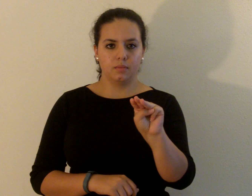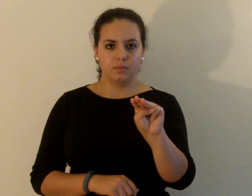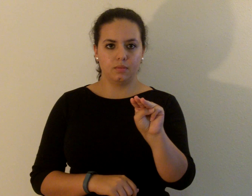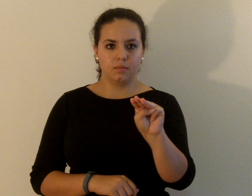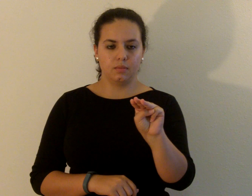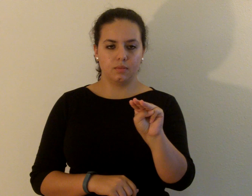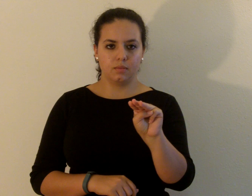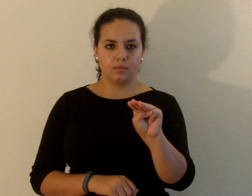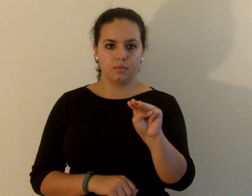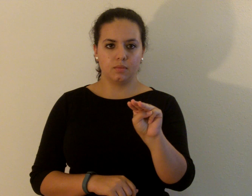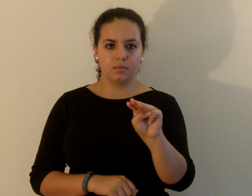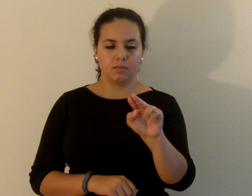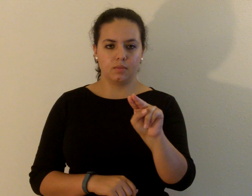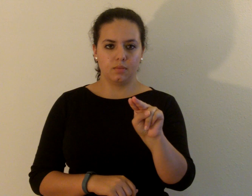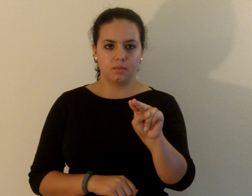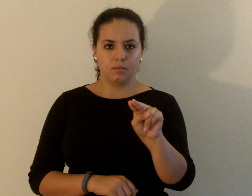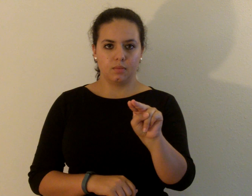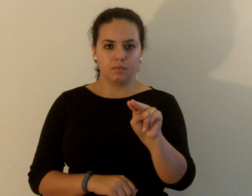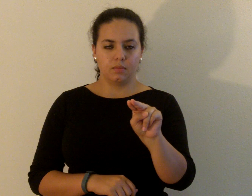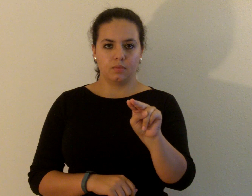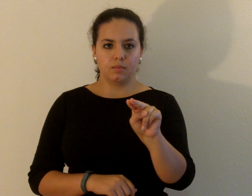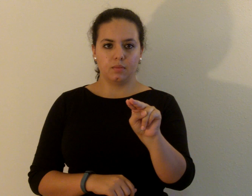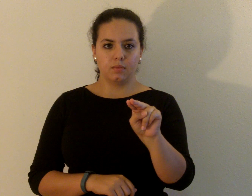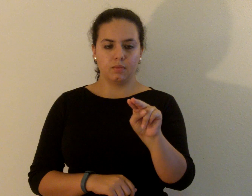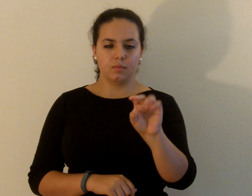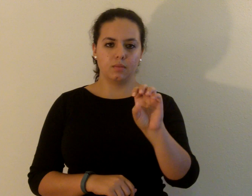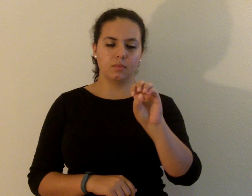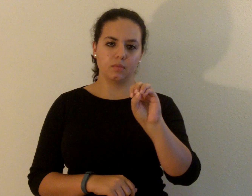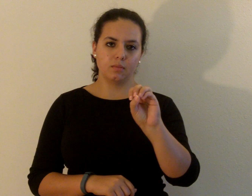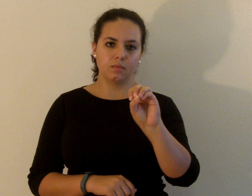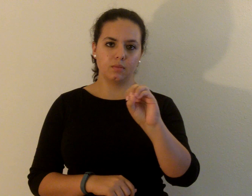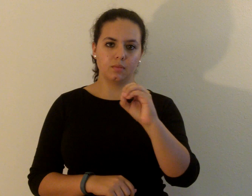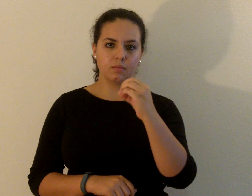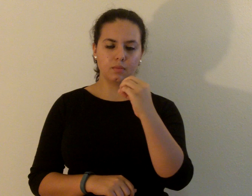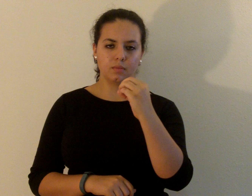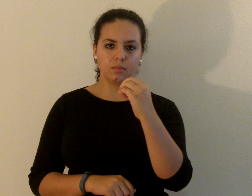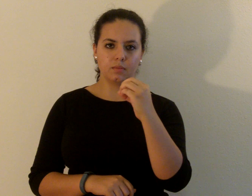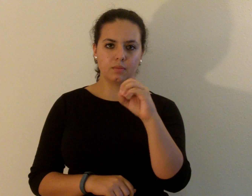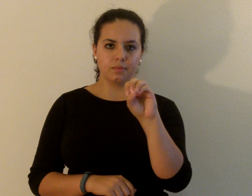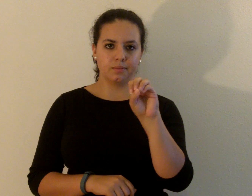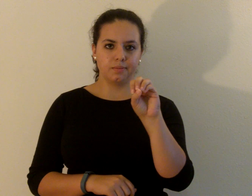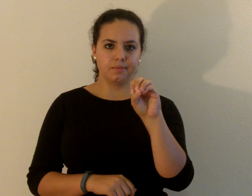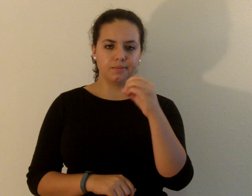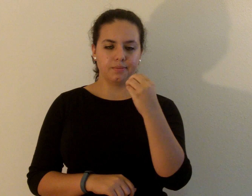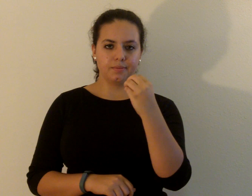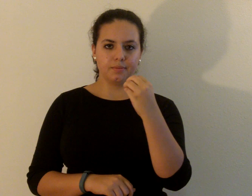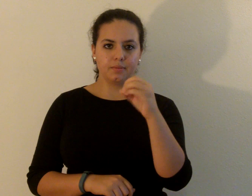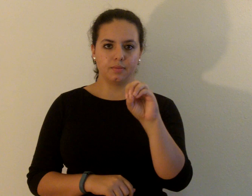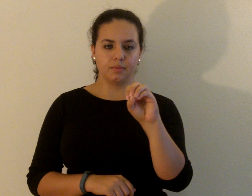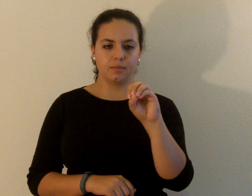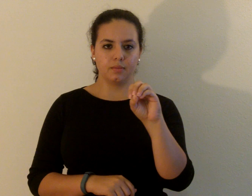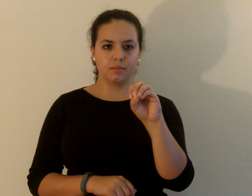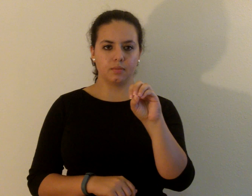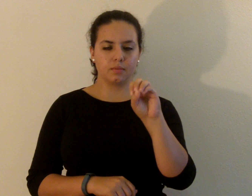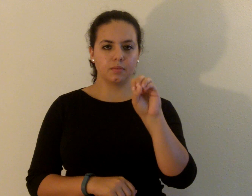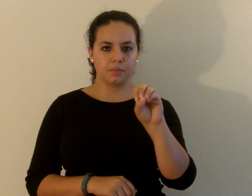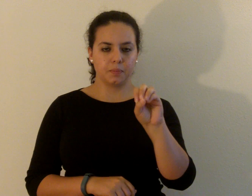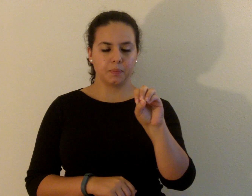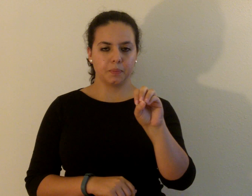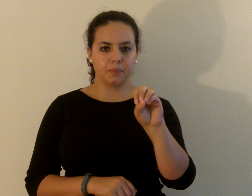So M, N, O. It's an O. And it typically is this way. We don't rotate